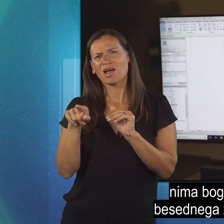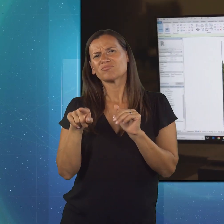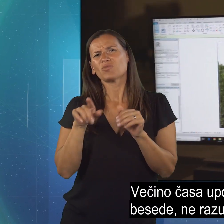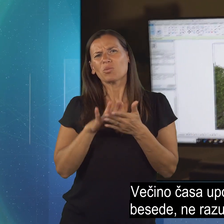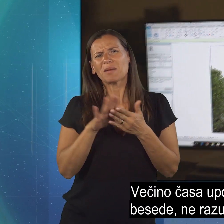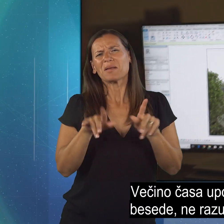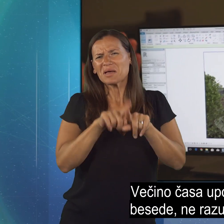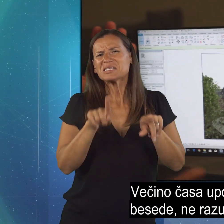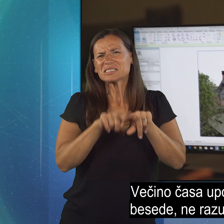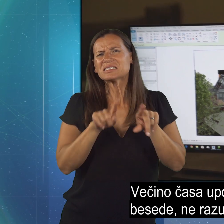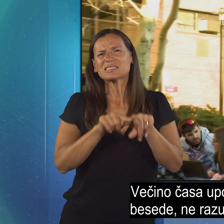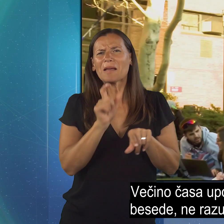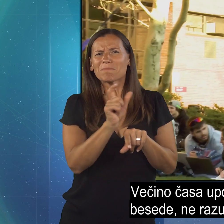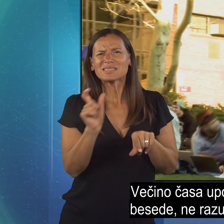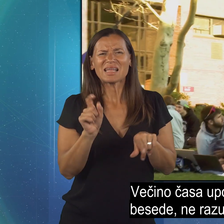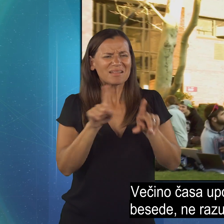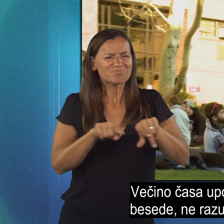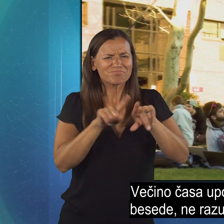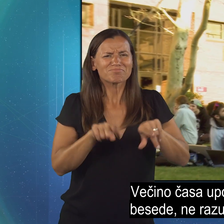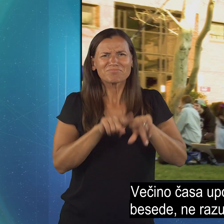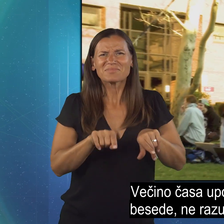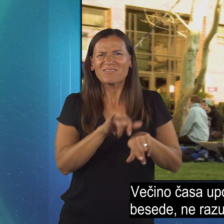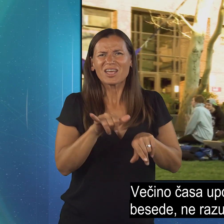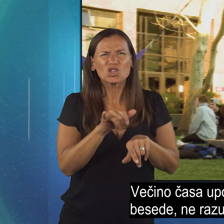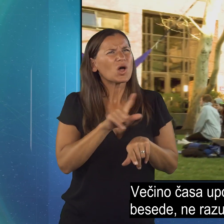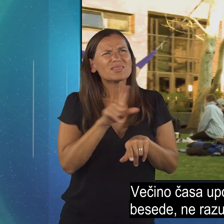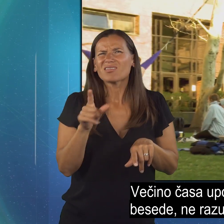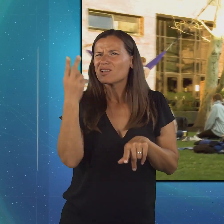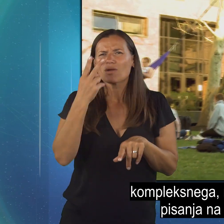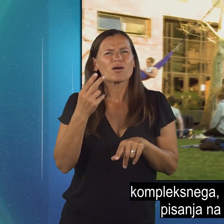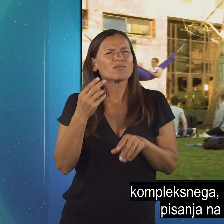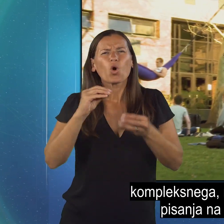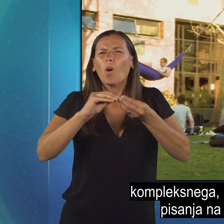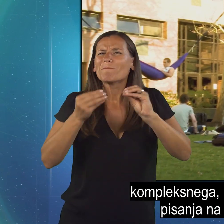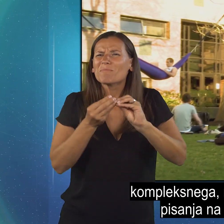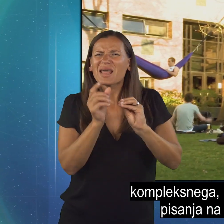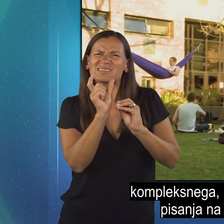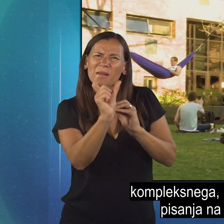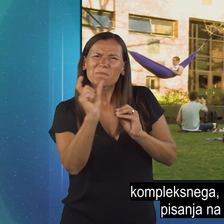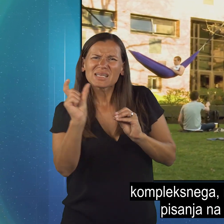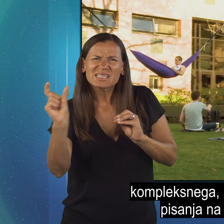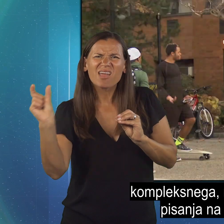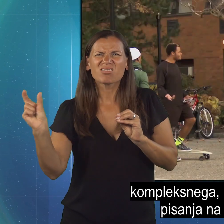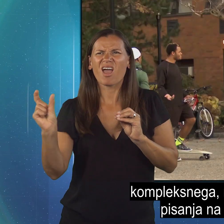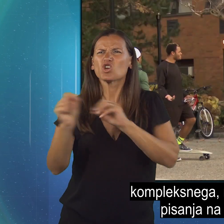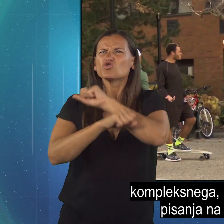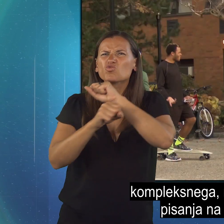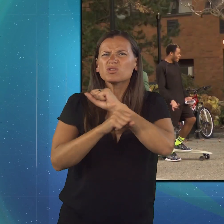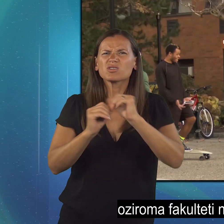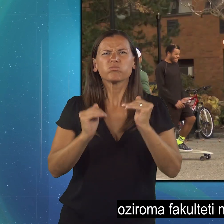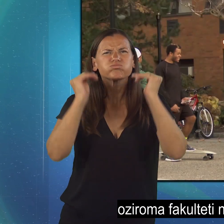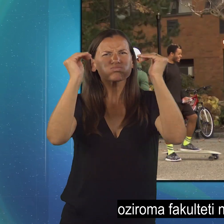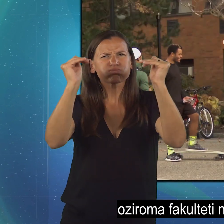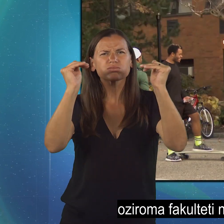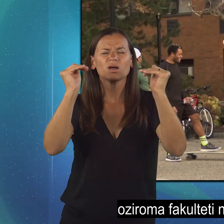use the same words most of the time. They don't understand all the complex, higher level college or